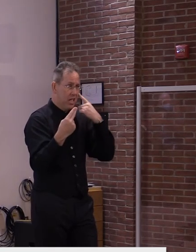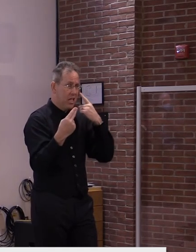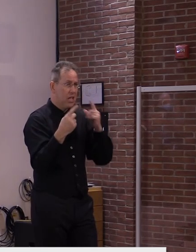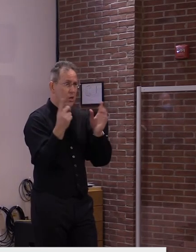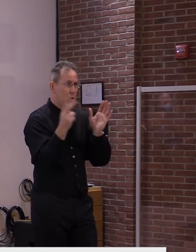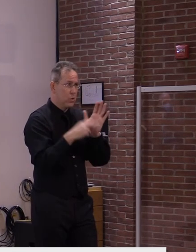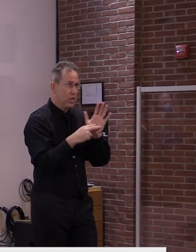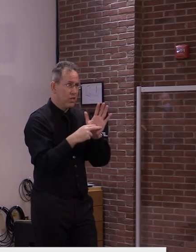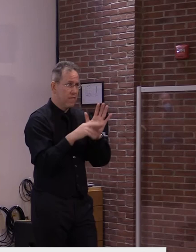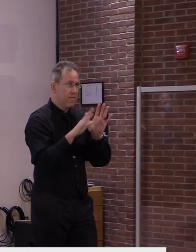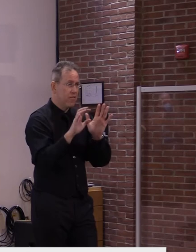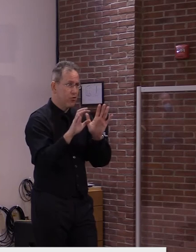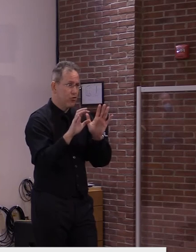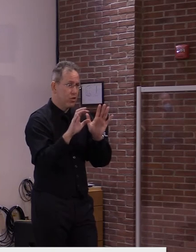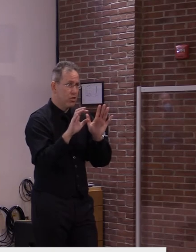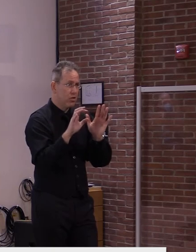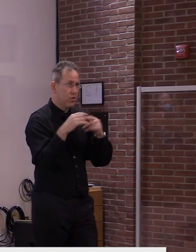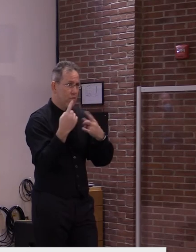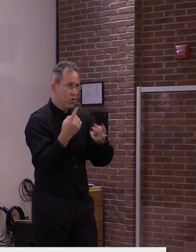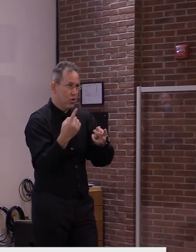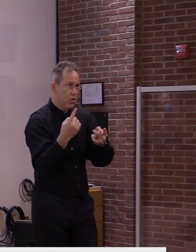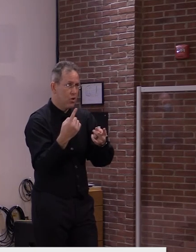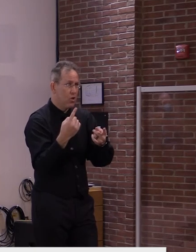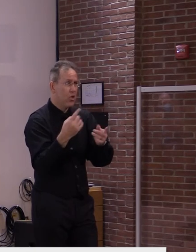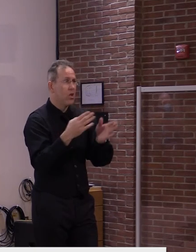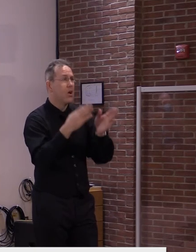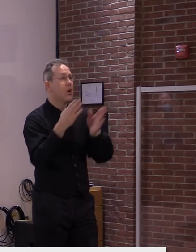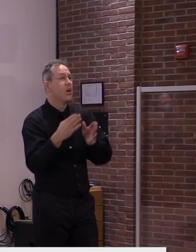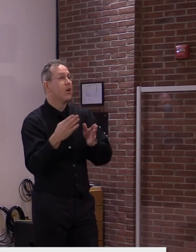2,501, and on today, we have a